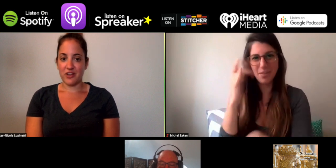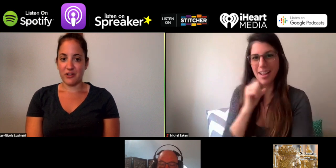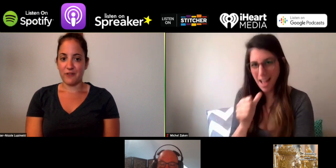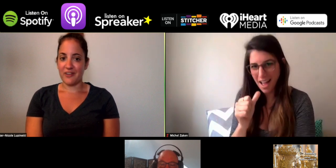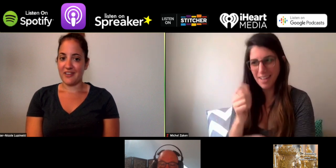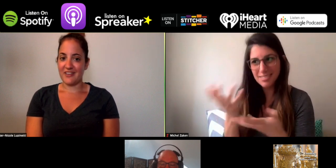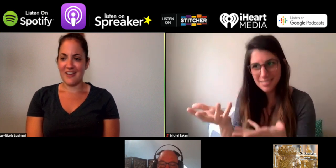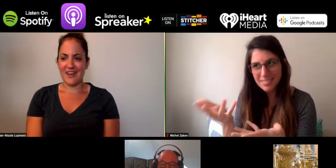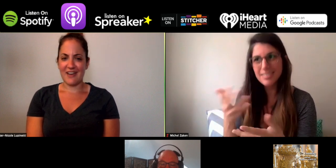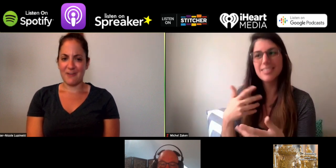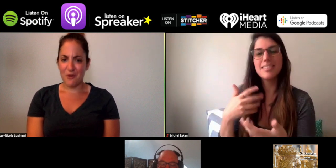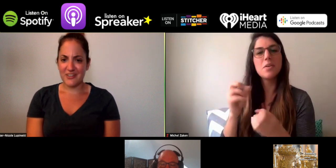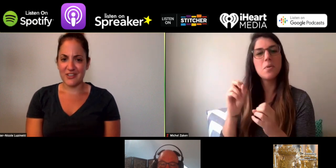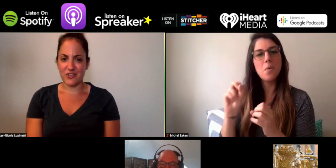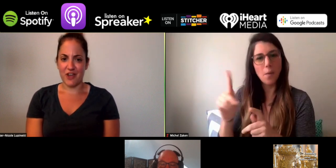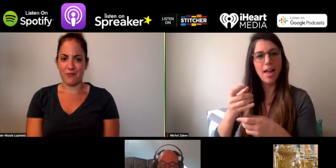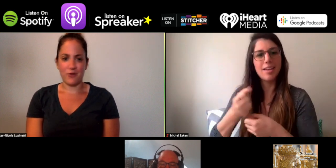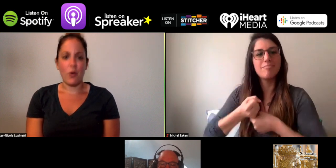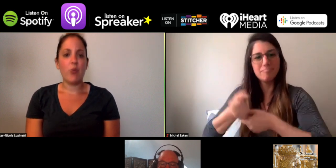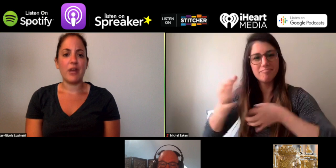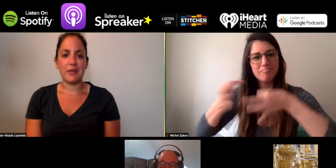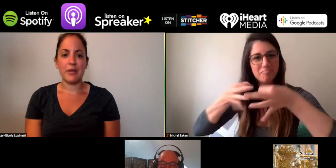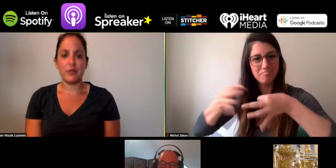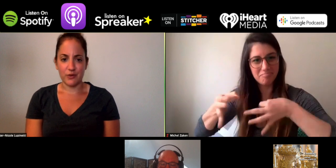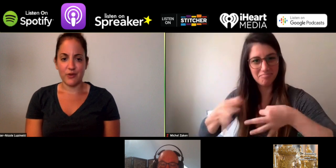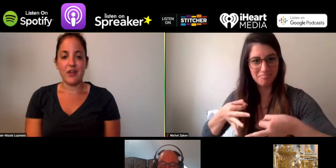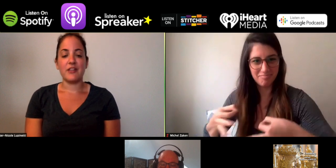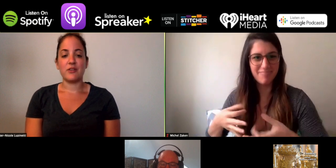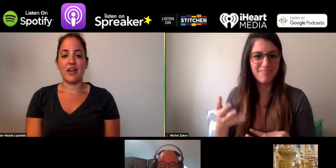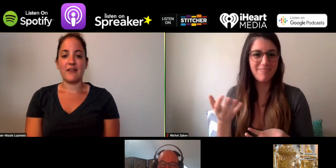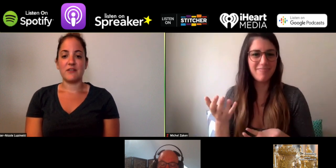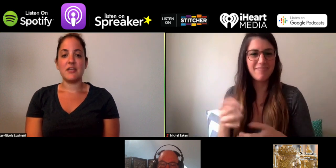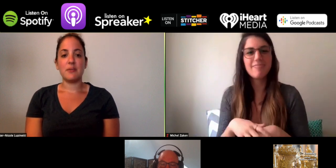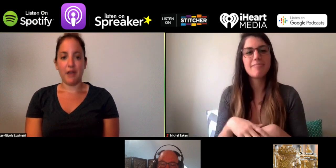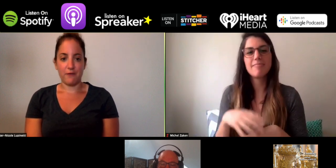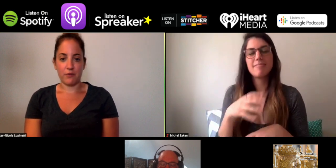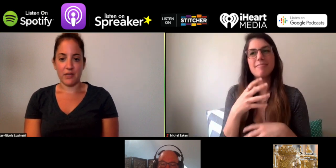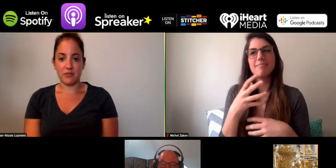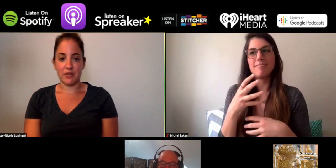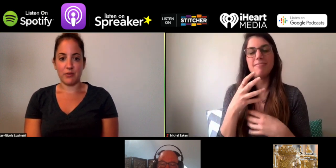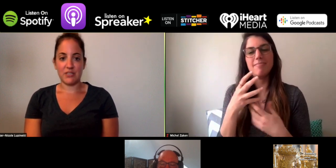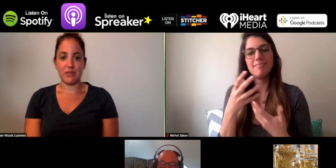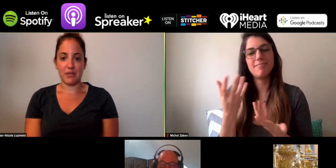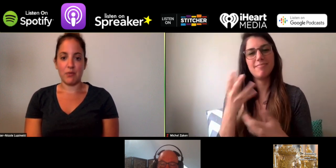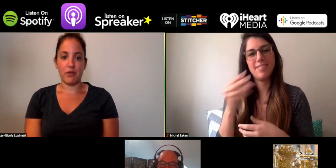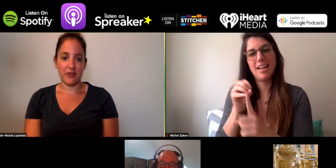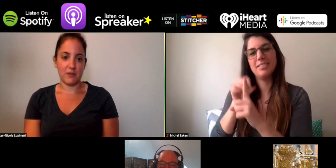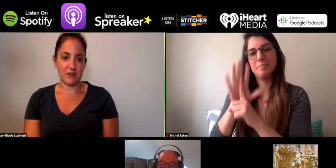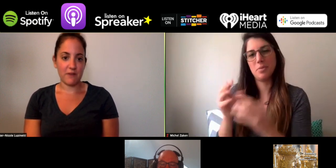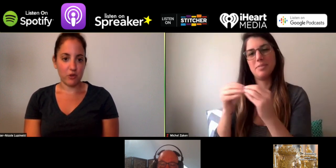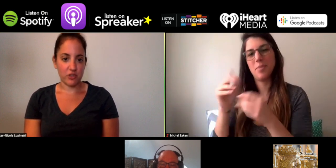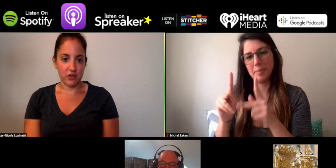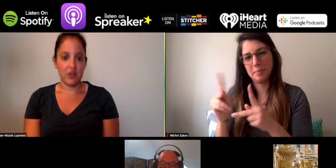Just try to clarify that, yeah, of course I can drive. You know, why wouldn't I be able to? And so that gives me the platform then to be able to explain more things